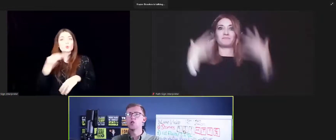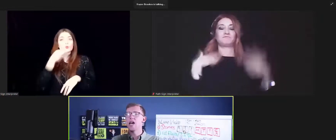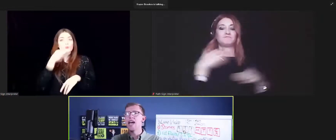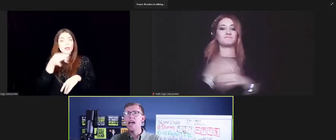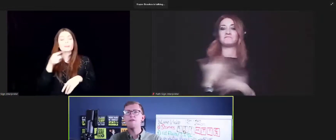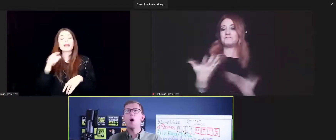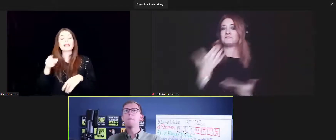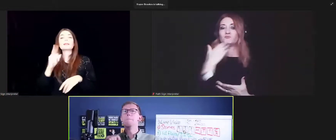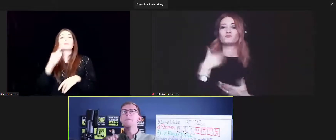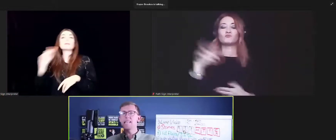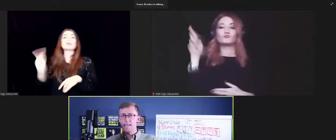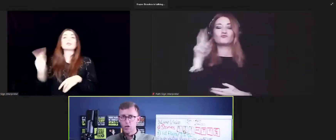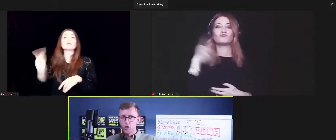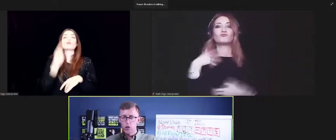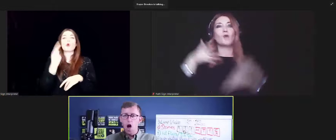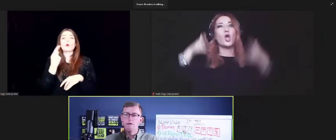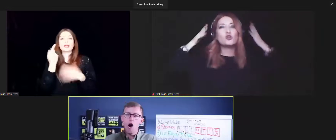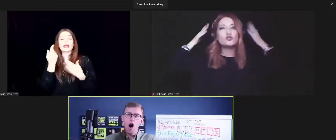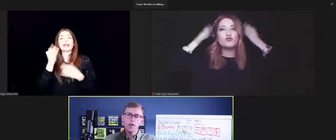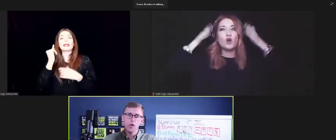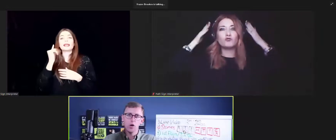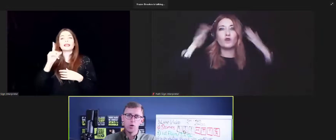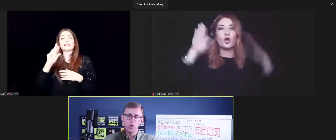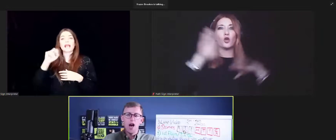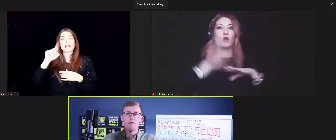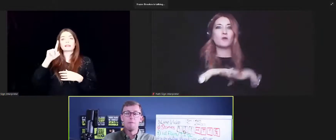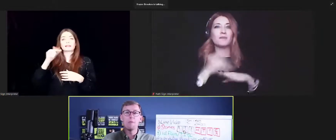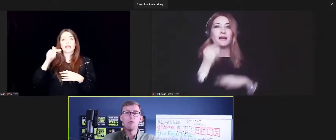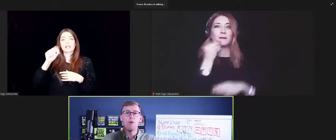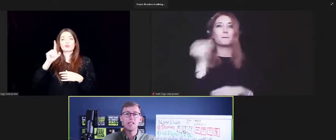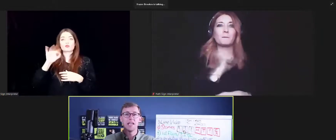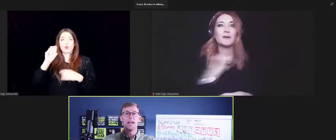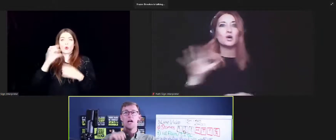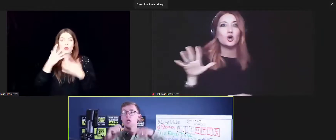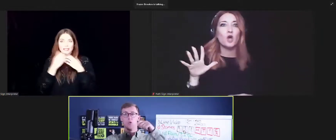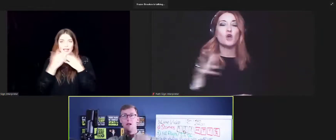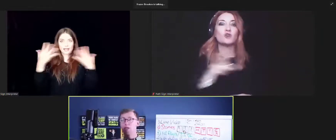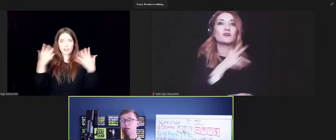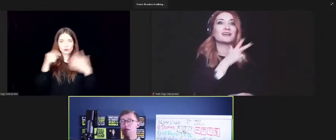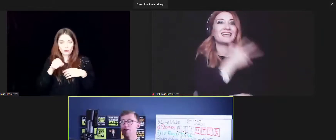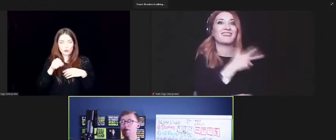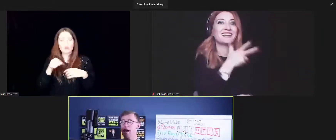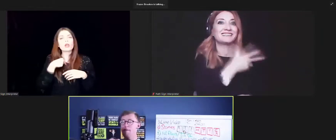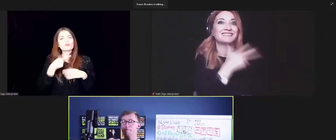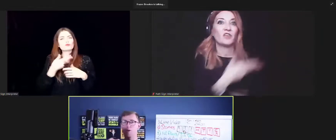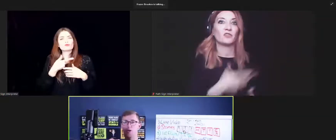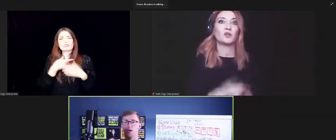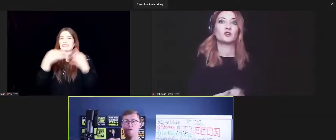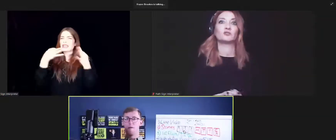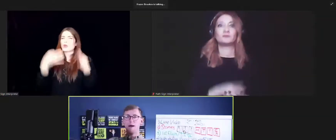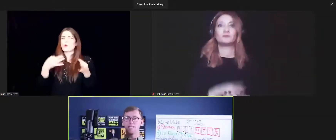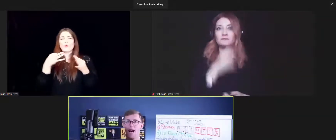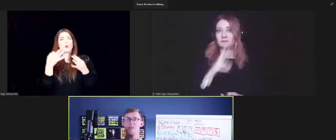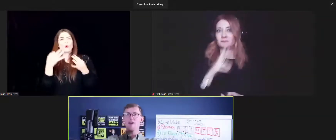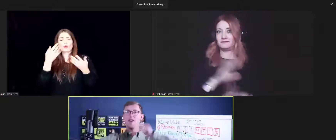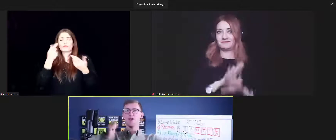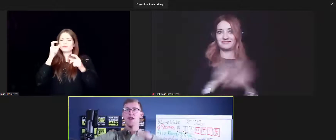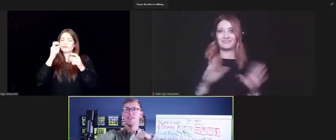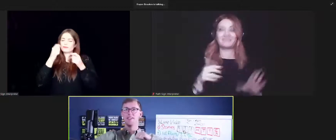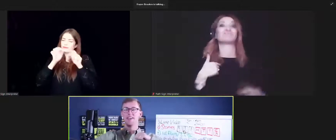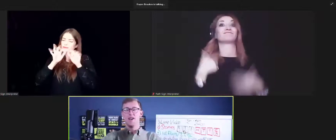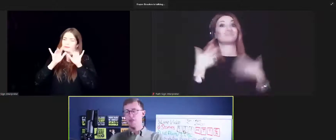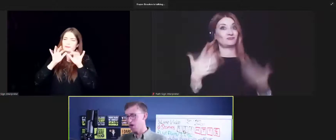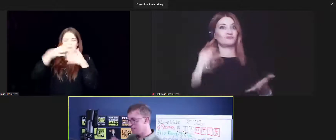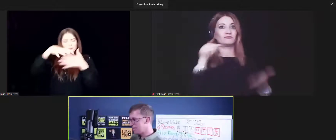thousands, if not millions, of articles of people writing 27 tips for better